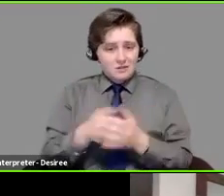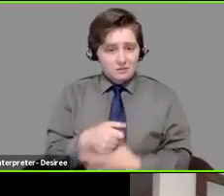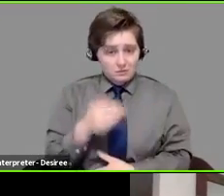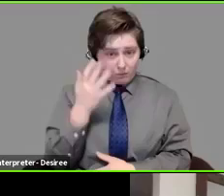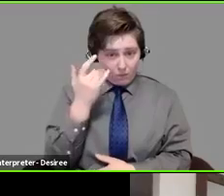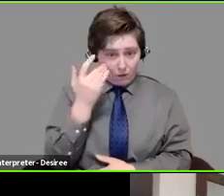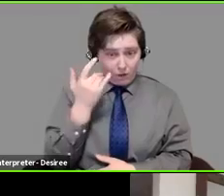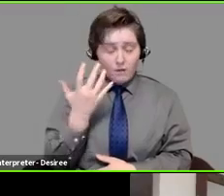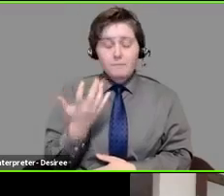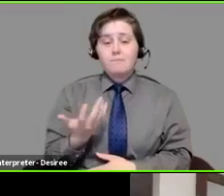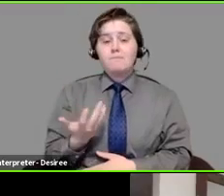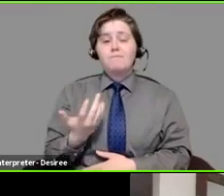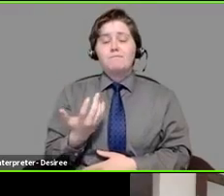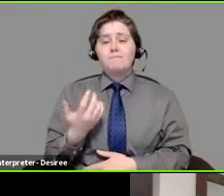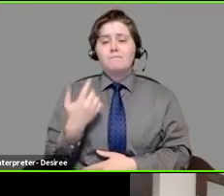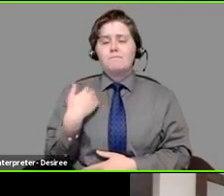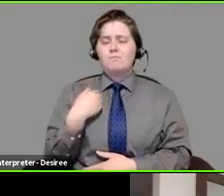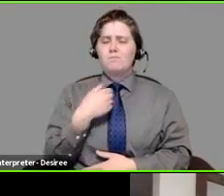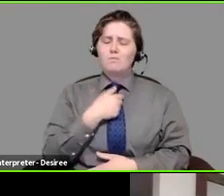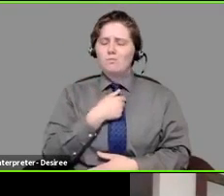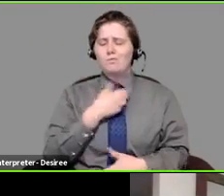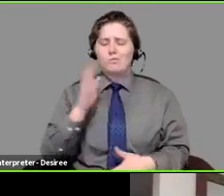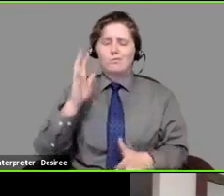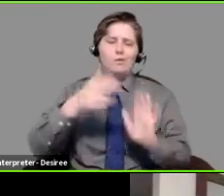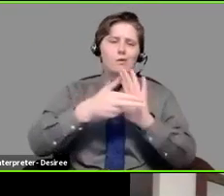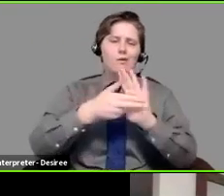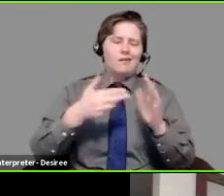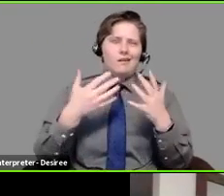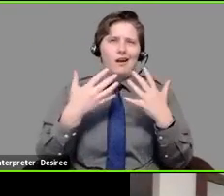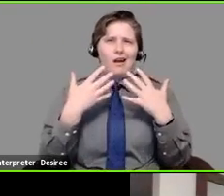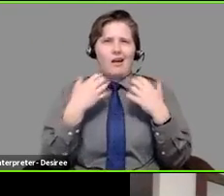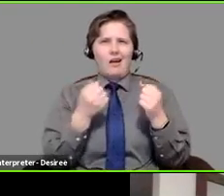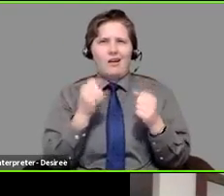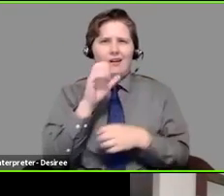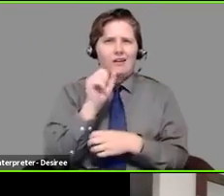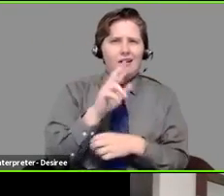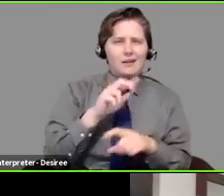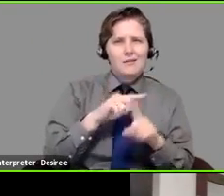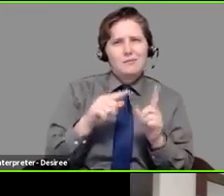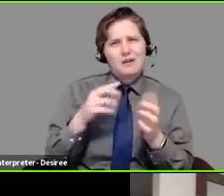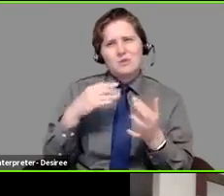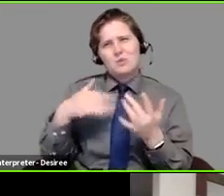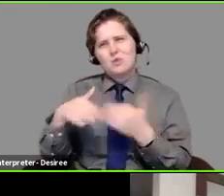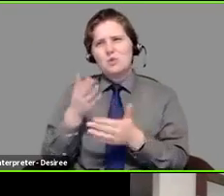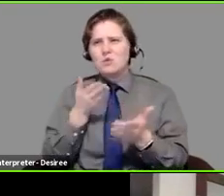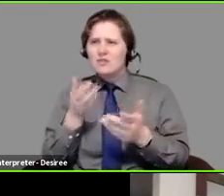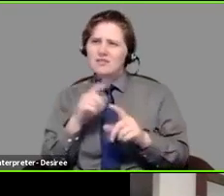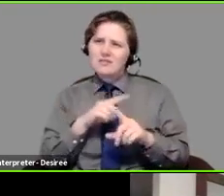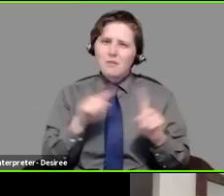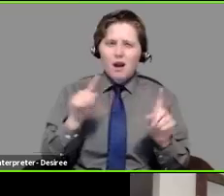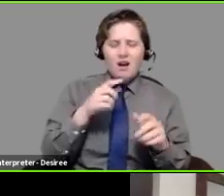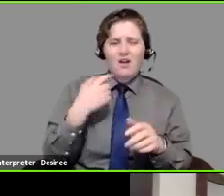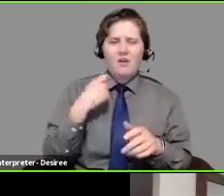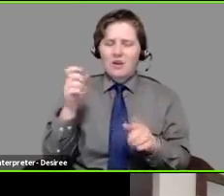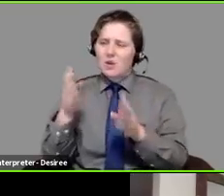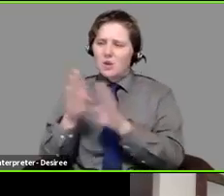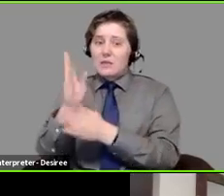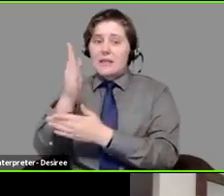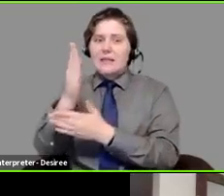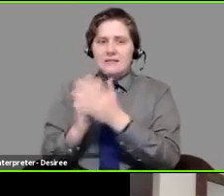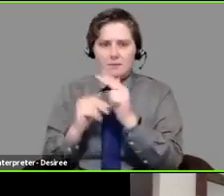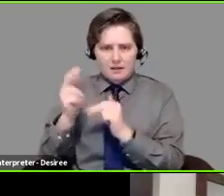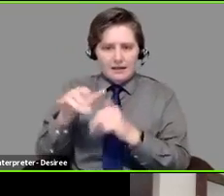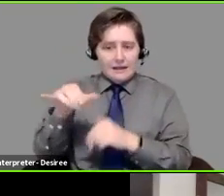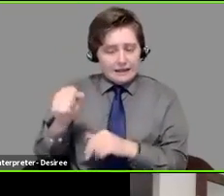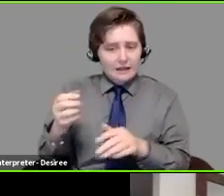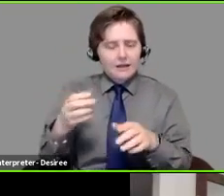were considered healthcare, but somewhat social services. And we had to close a few of our buildings